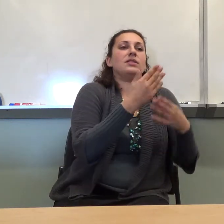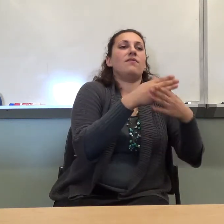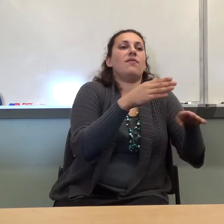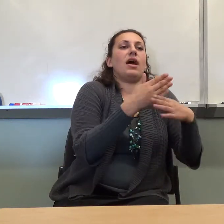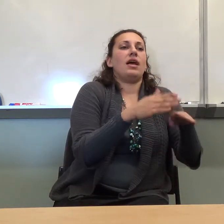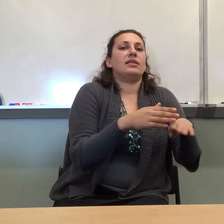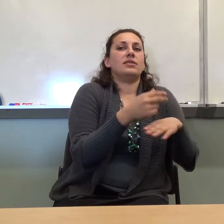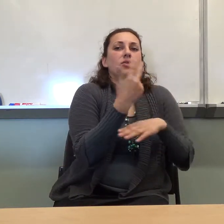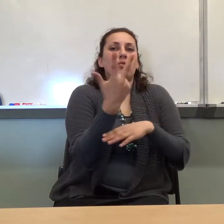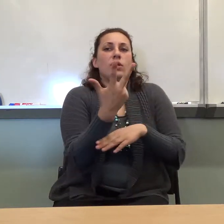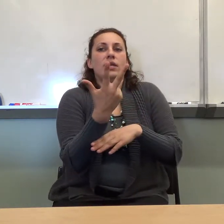decimal division.